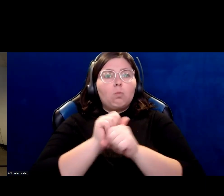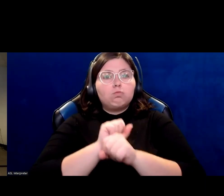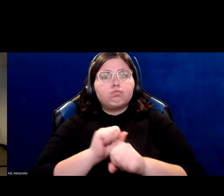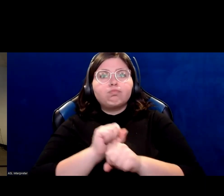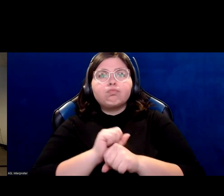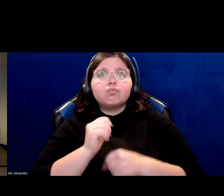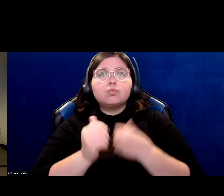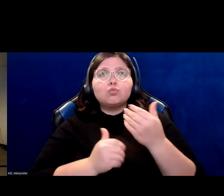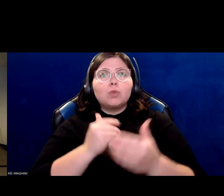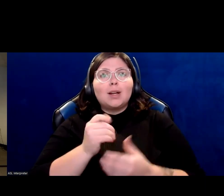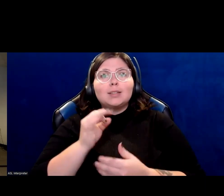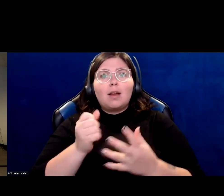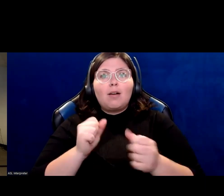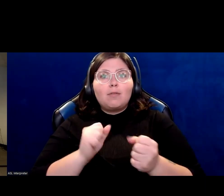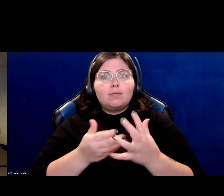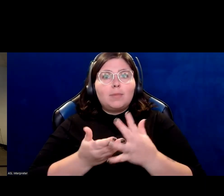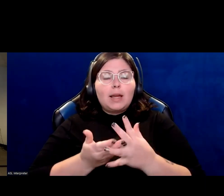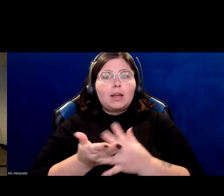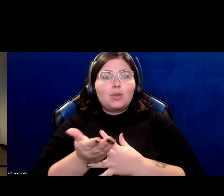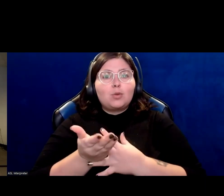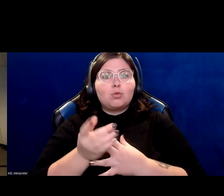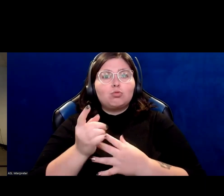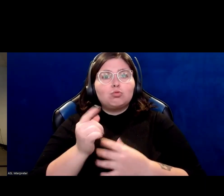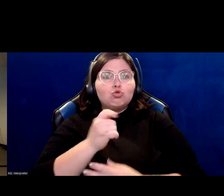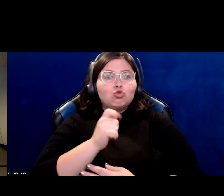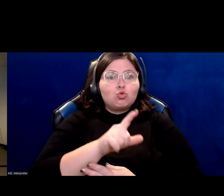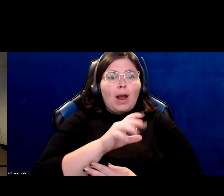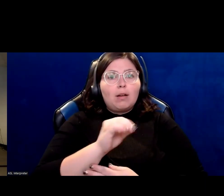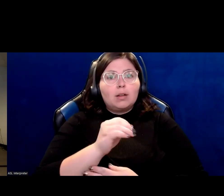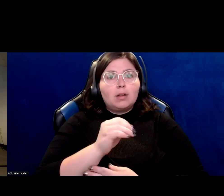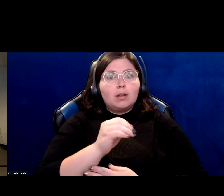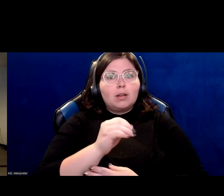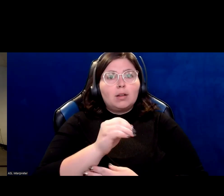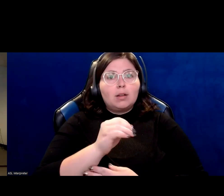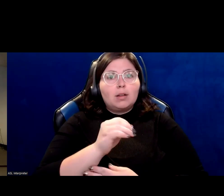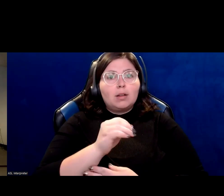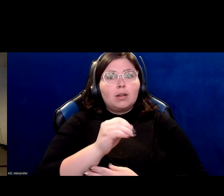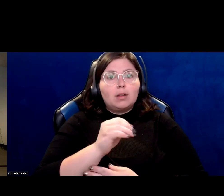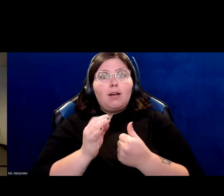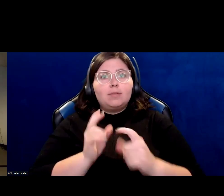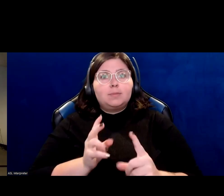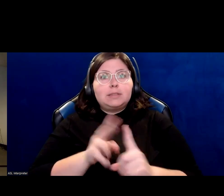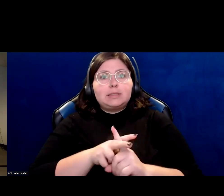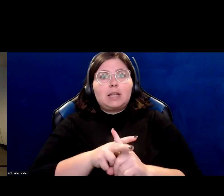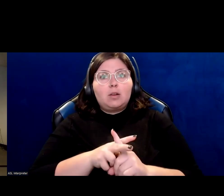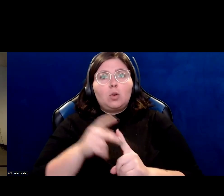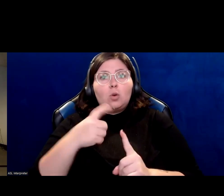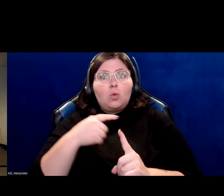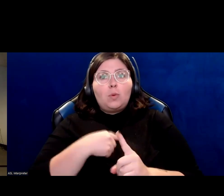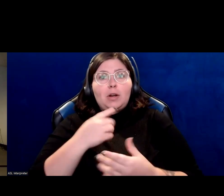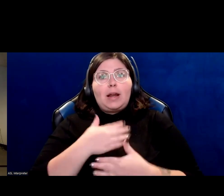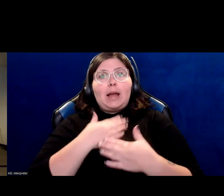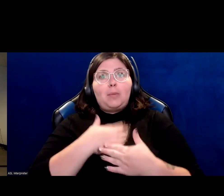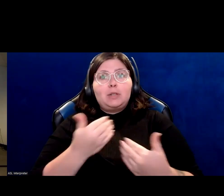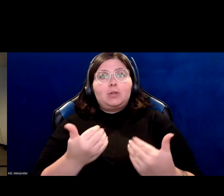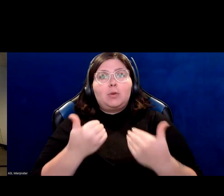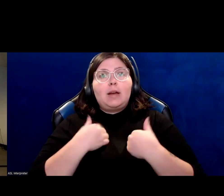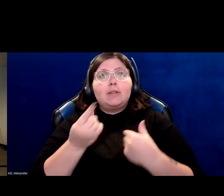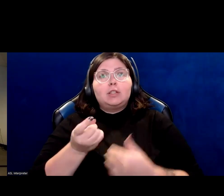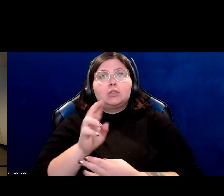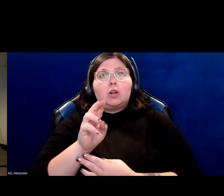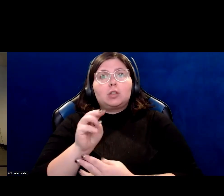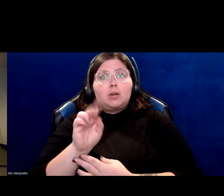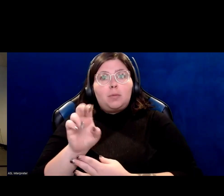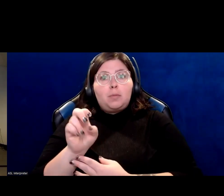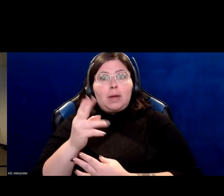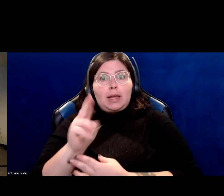of making it through the trials and tribulations of being blind. We are so happy to have Dr. Megan Leach